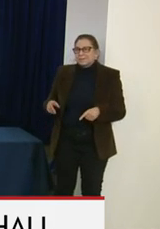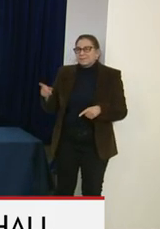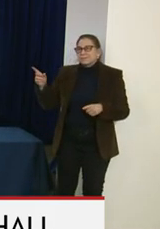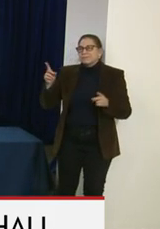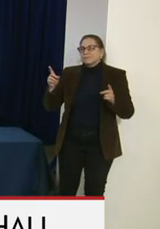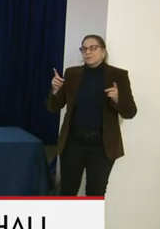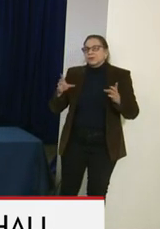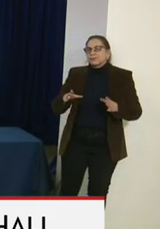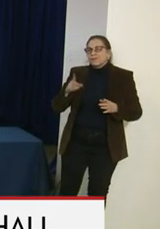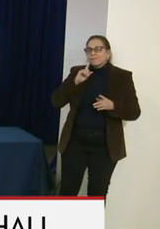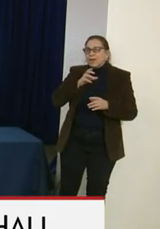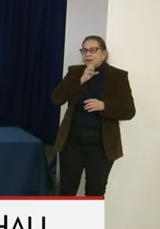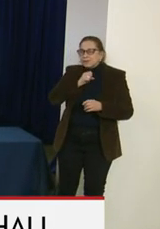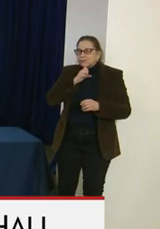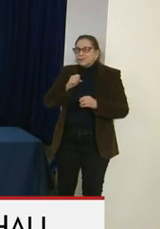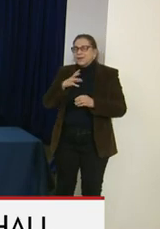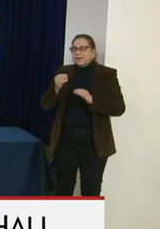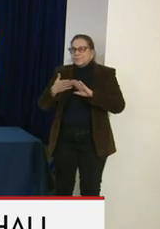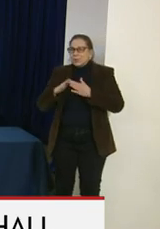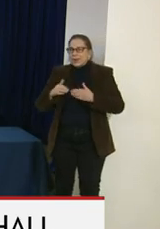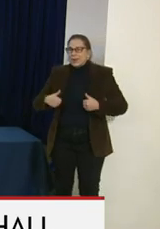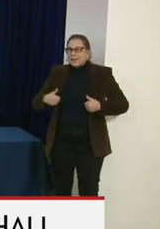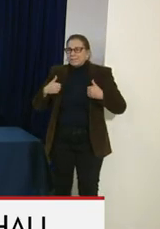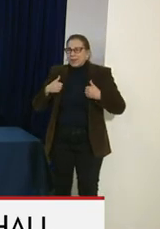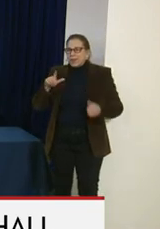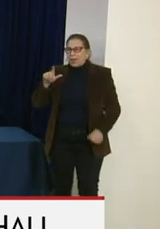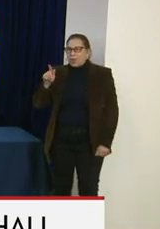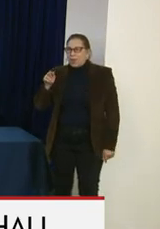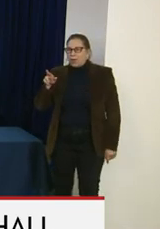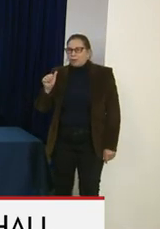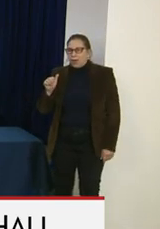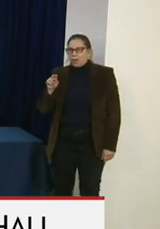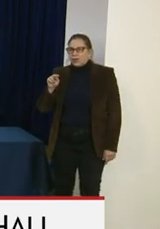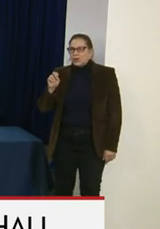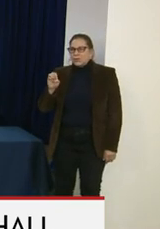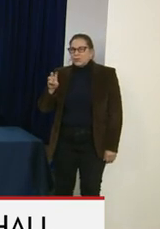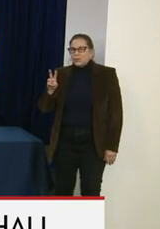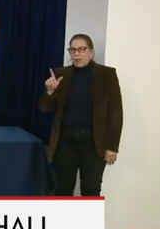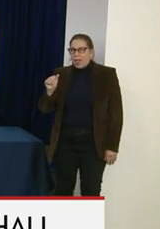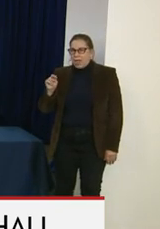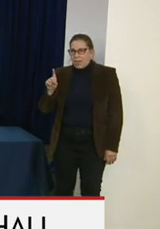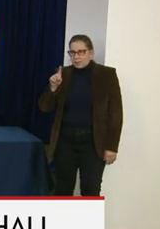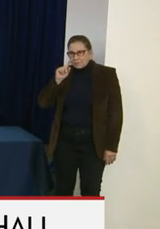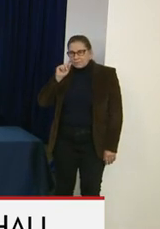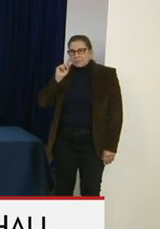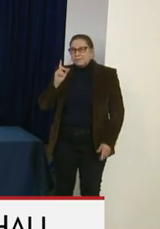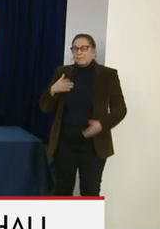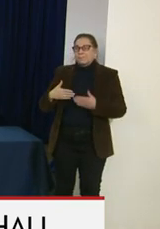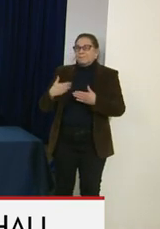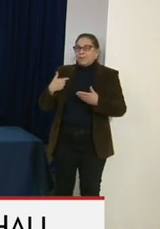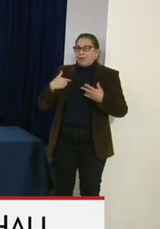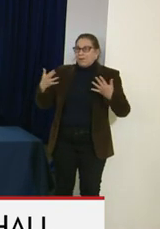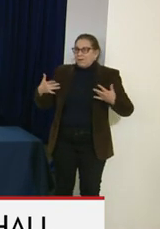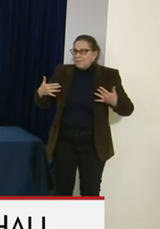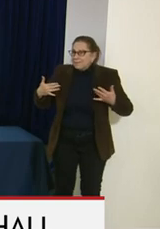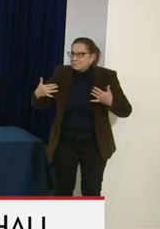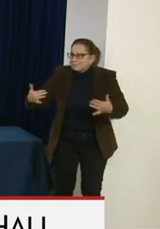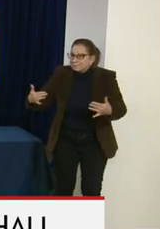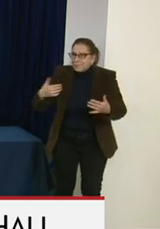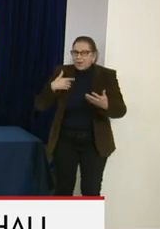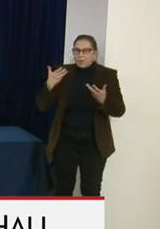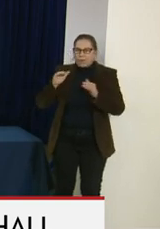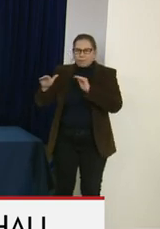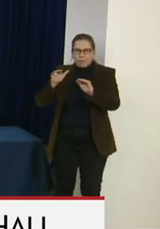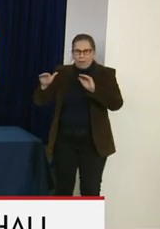Living, Director Laura Newland. Before we get started, I just want to remind everyone to please visit coronavirus.dc.gov